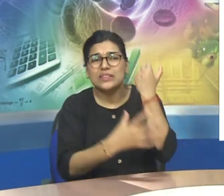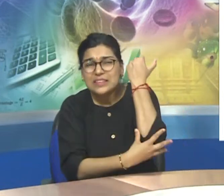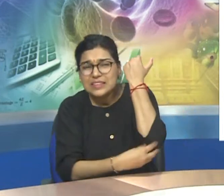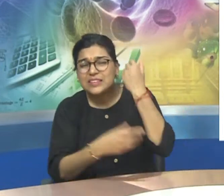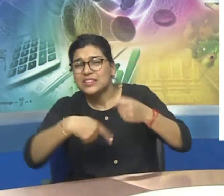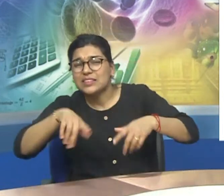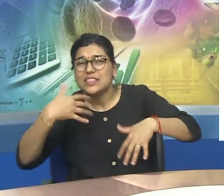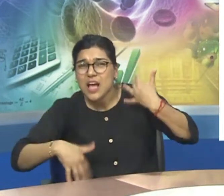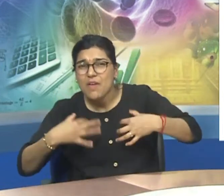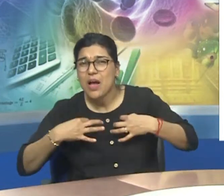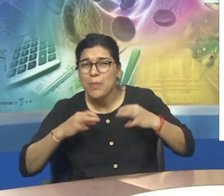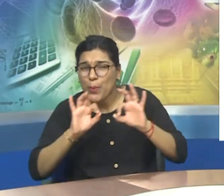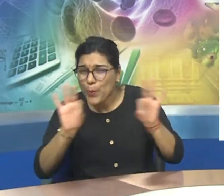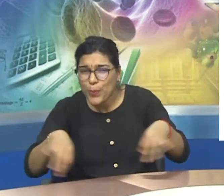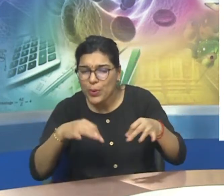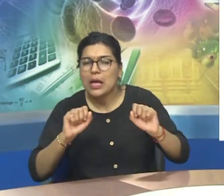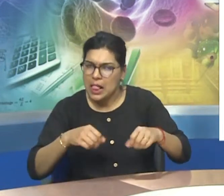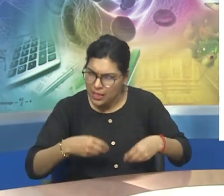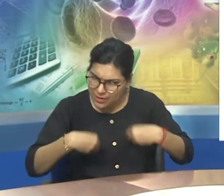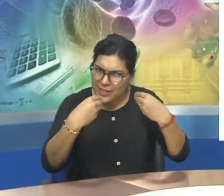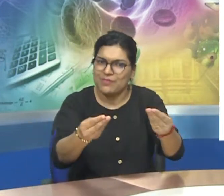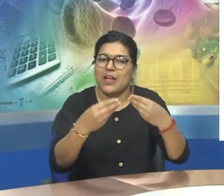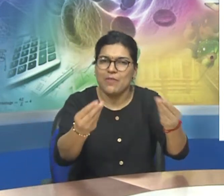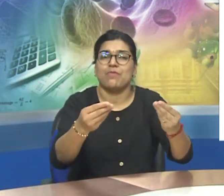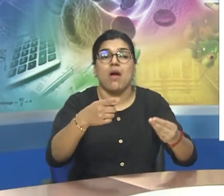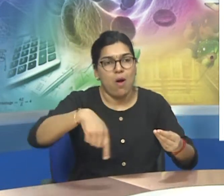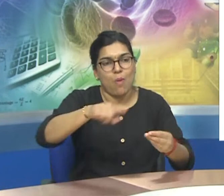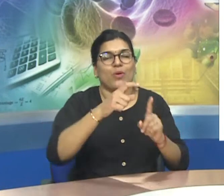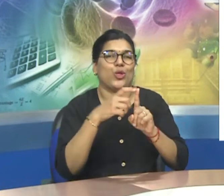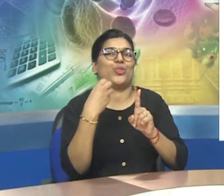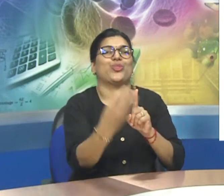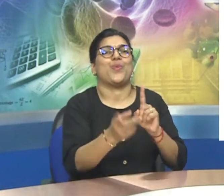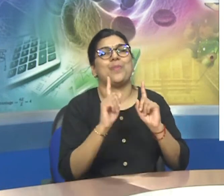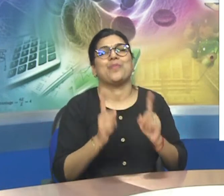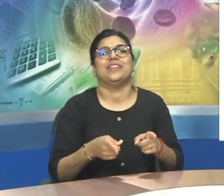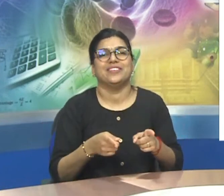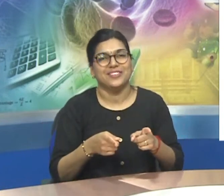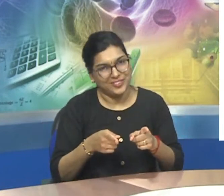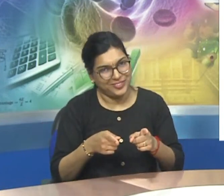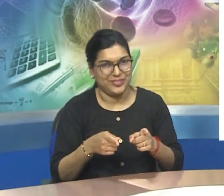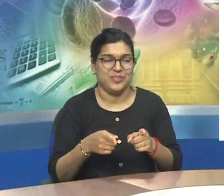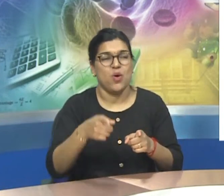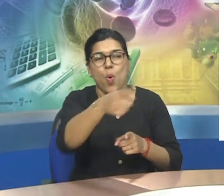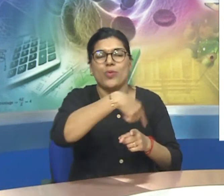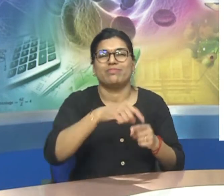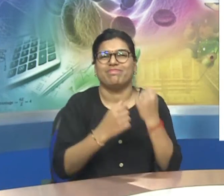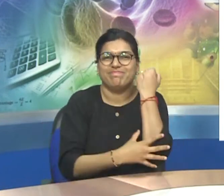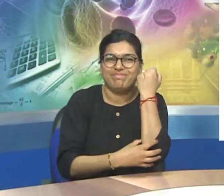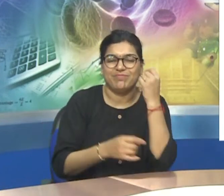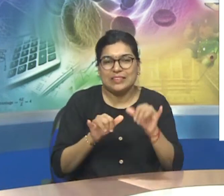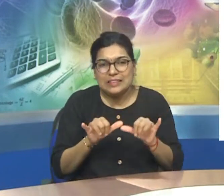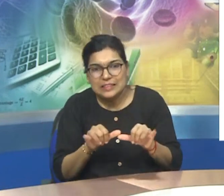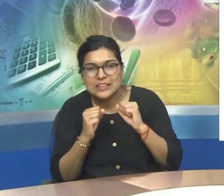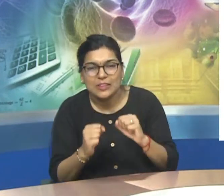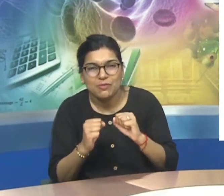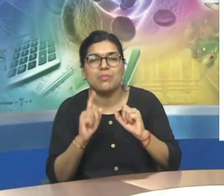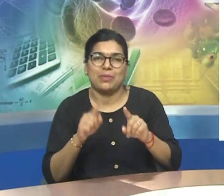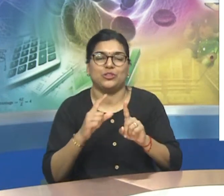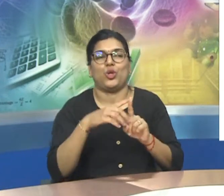to reuse the material by donating clothes to the needy people and books to the needy